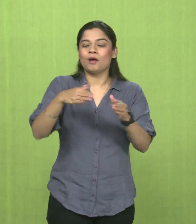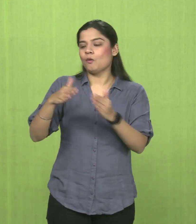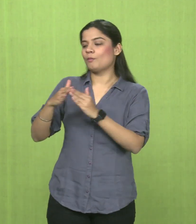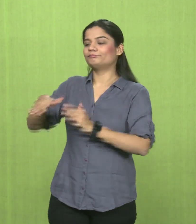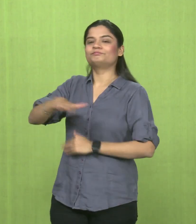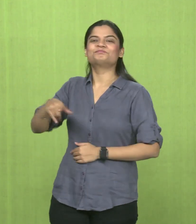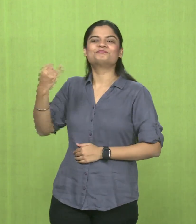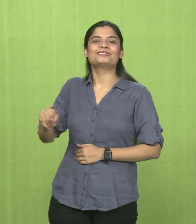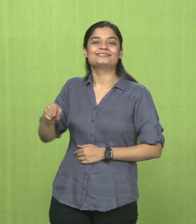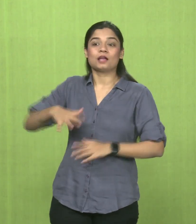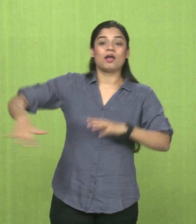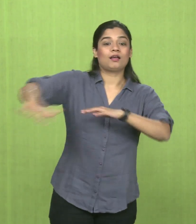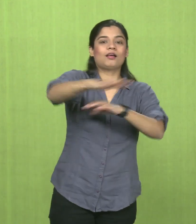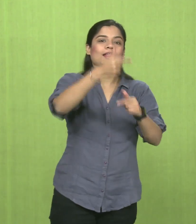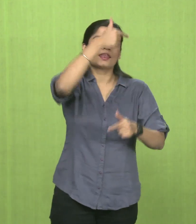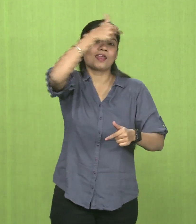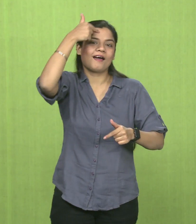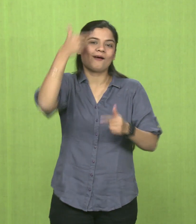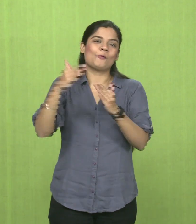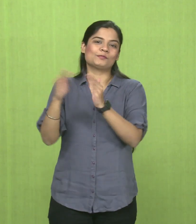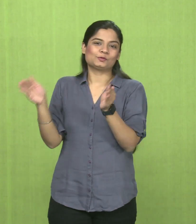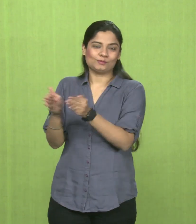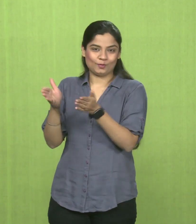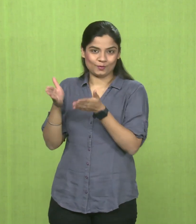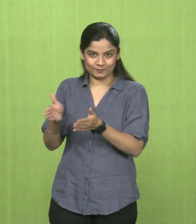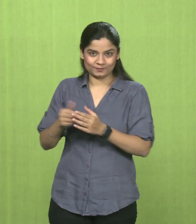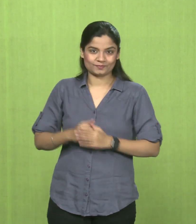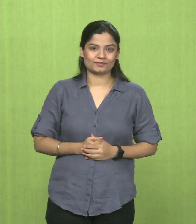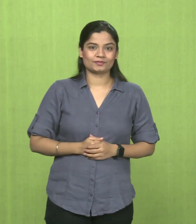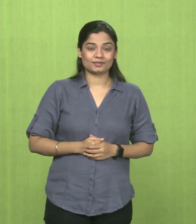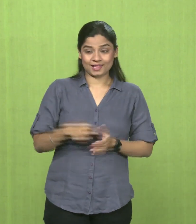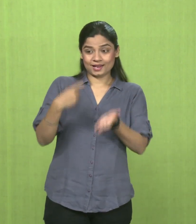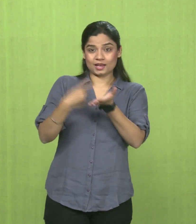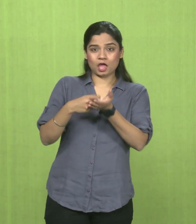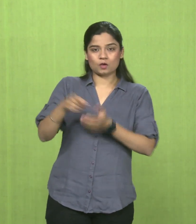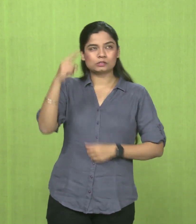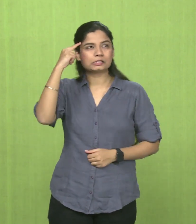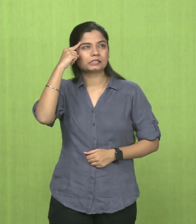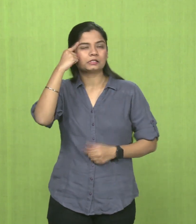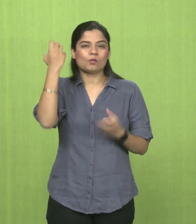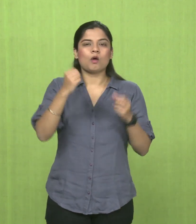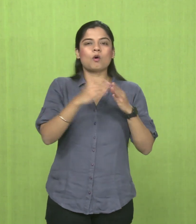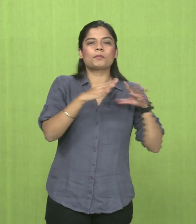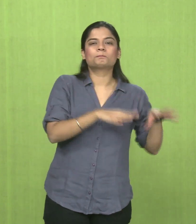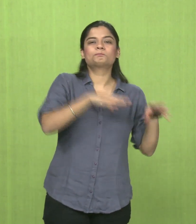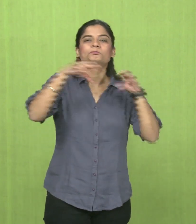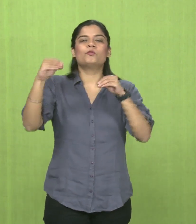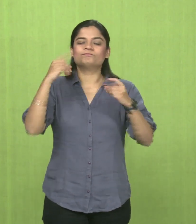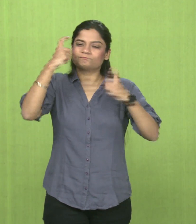by. Only the house is not good. So, Rahul thinks that they